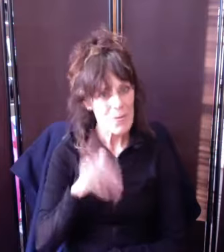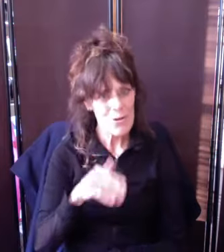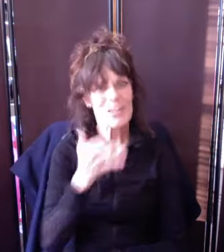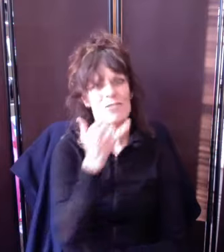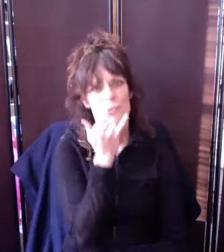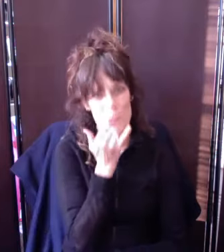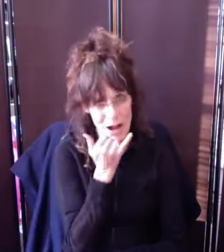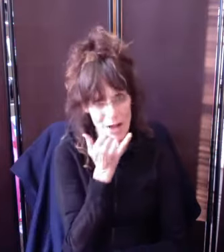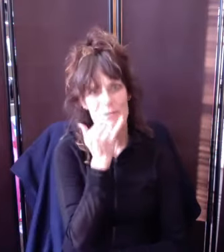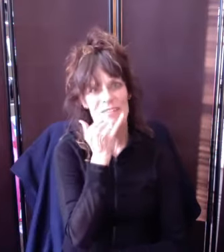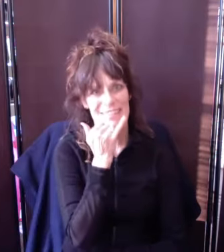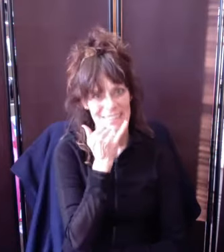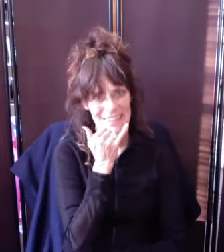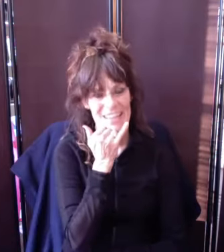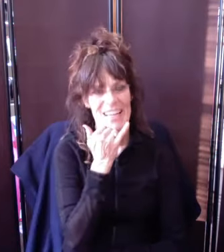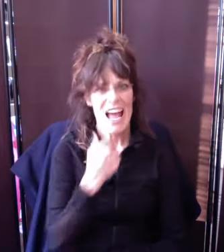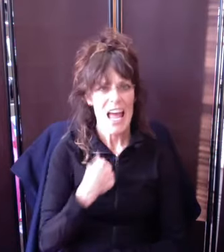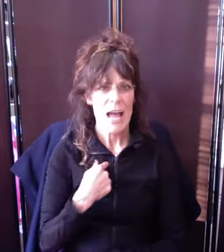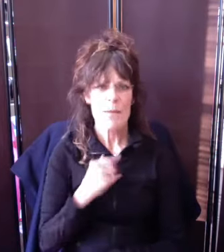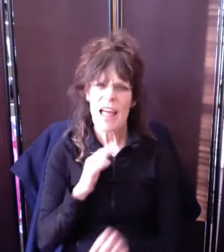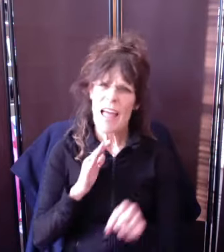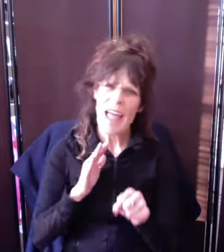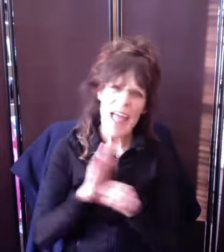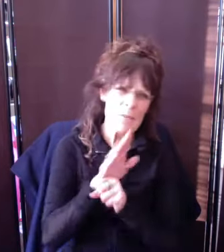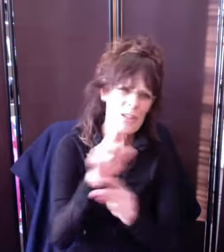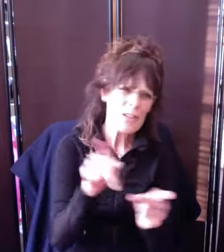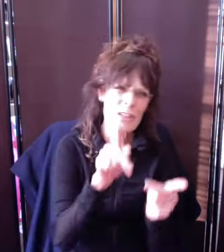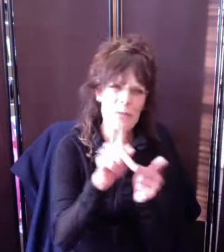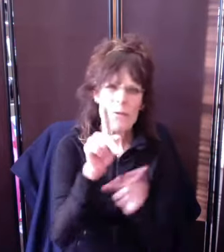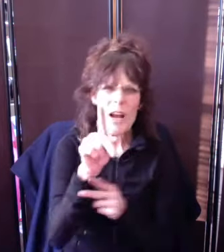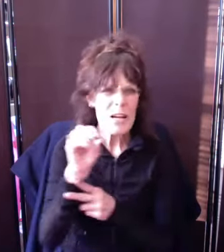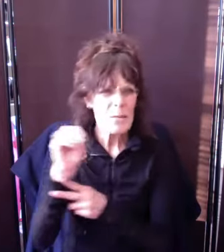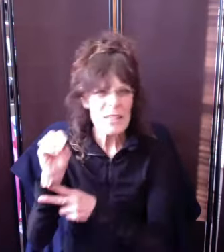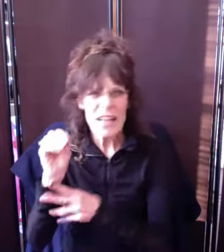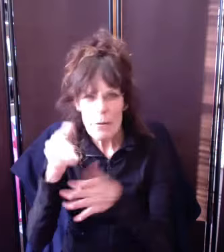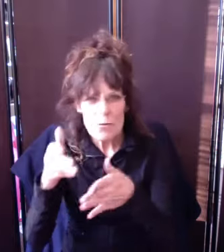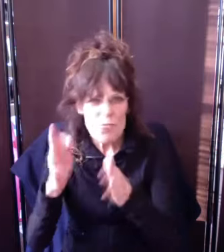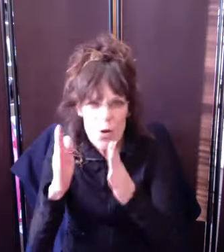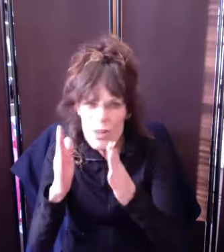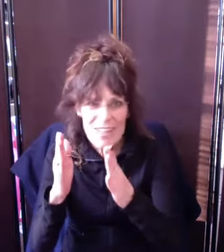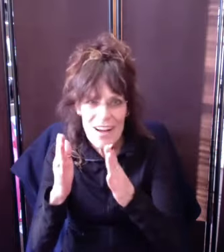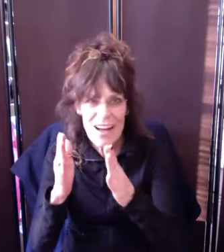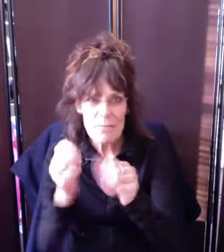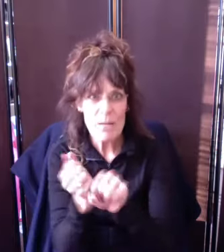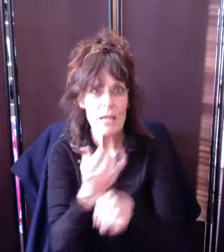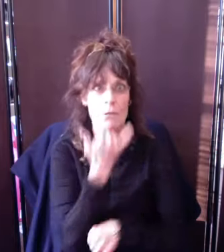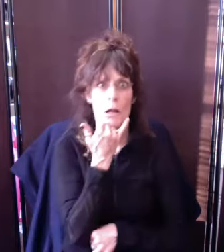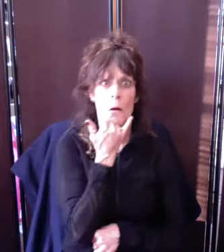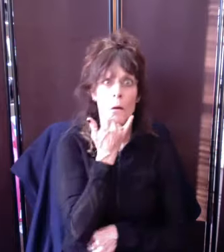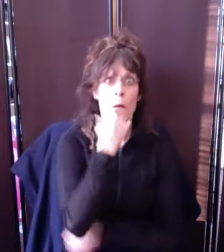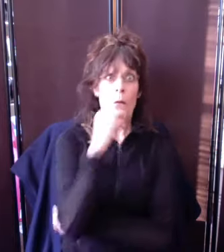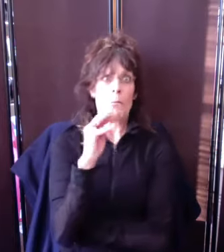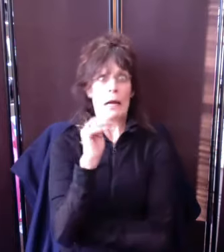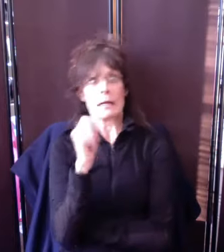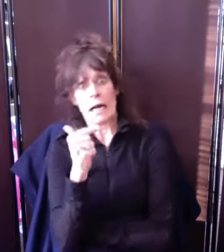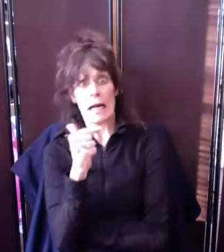being absolutely perfect was what I was so focused on, right? Making a mistake. Oh my God, don't want to make a mistake. Why do you think